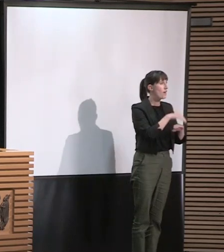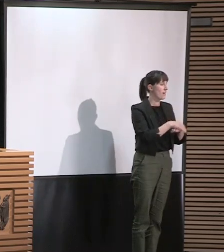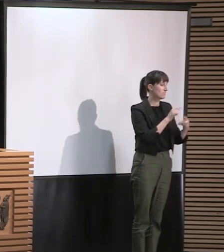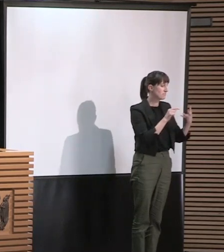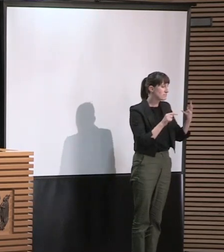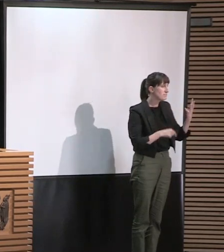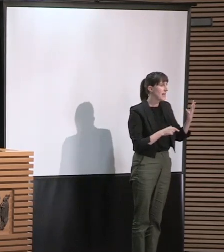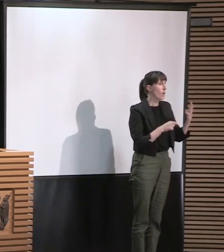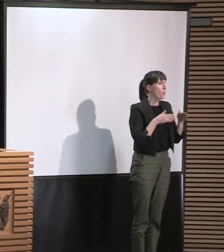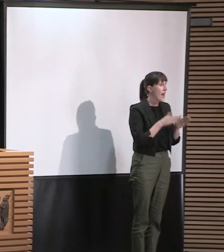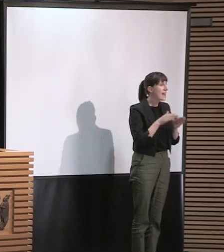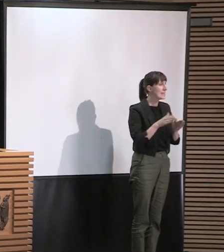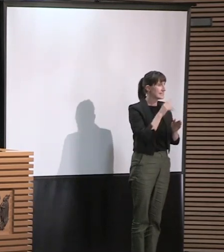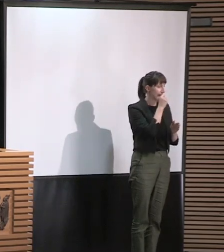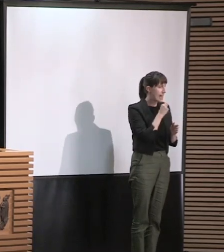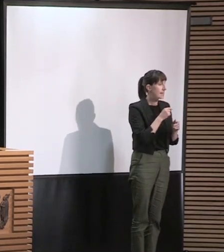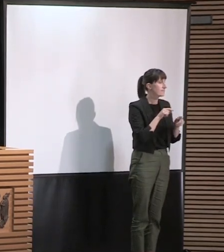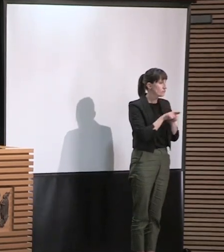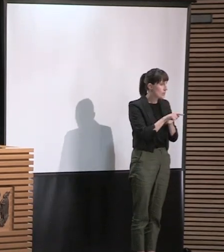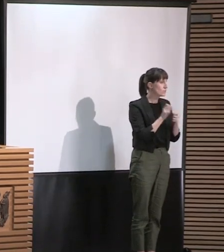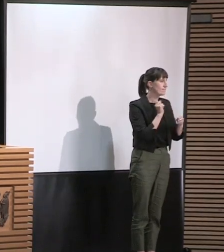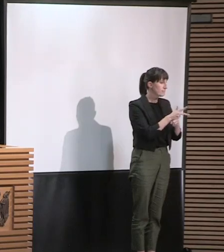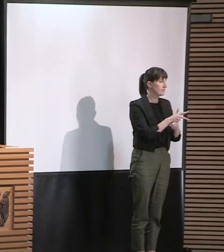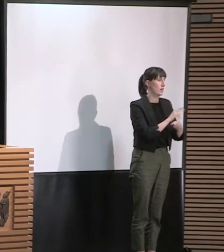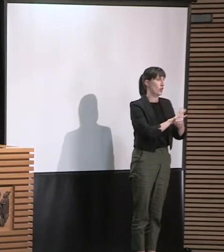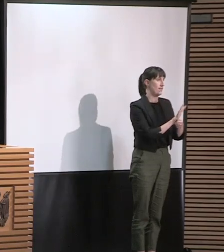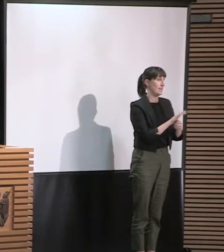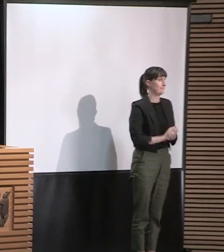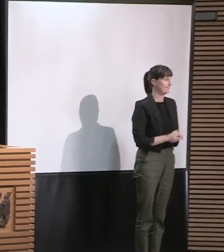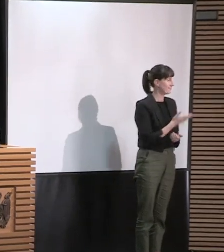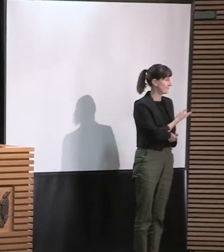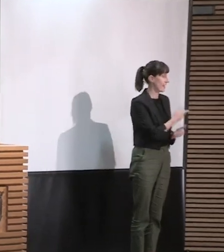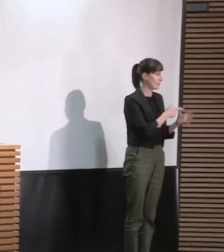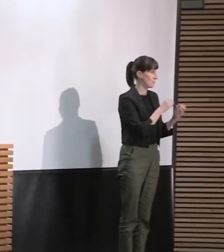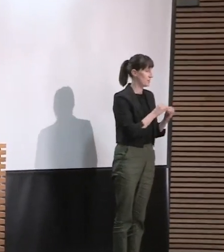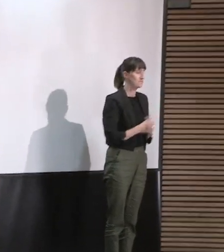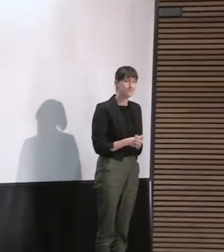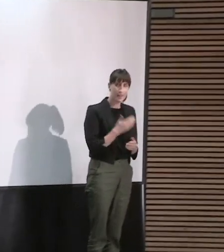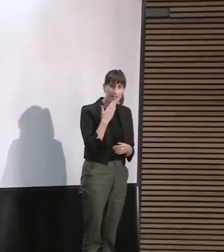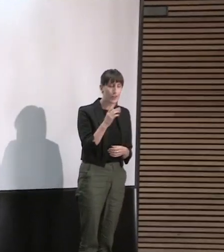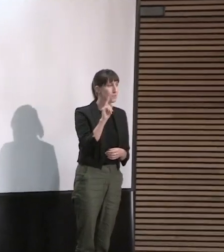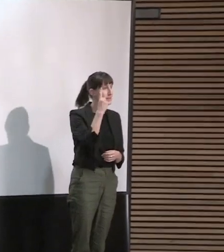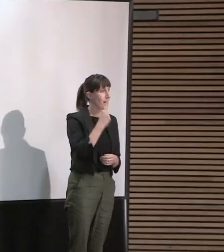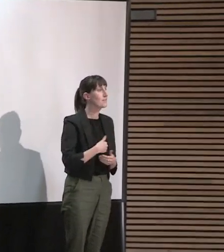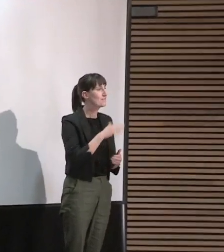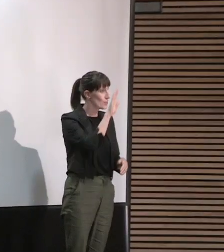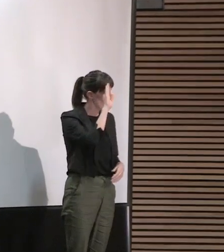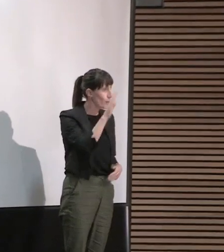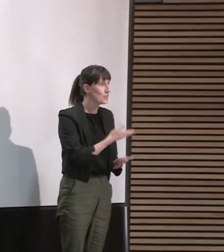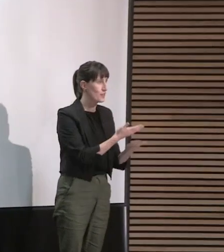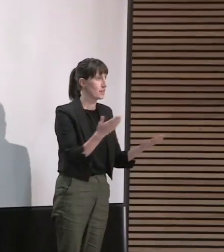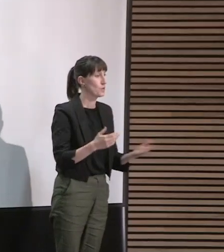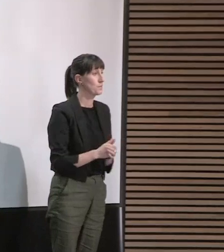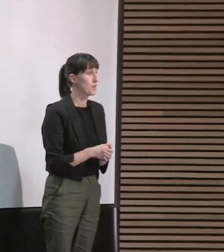to further tighten the screws on this elusive virus. Dr. Bloomfield. Thank you, Minister. Kia ora koutou katoa. So today